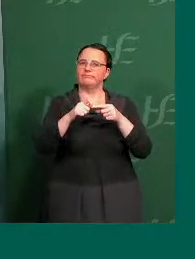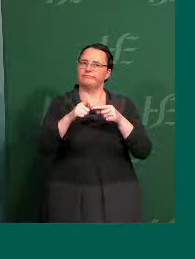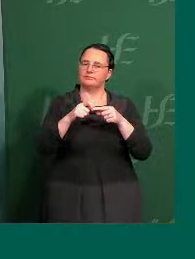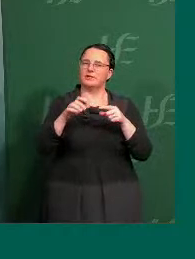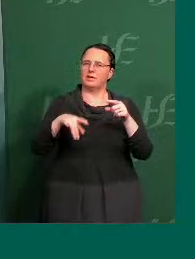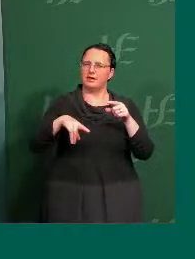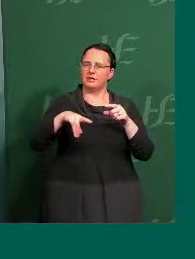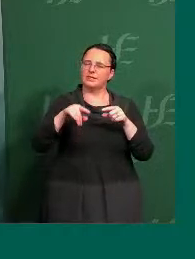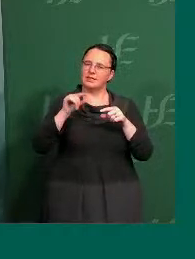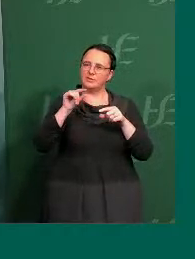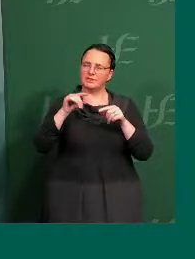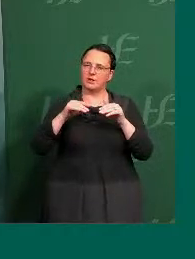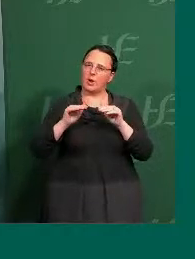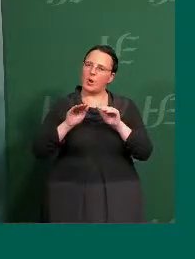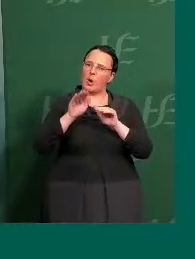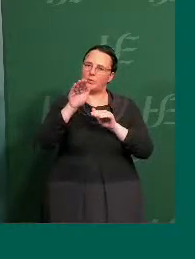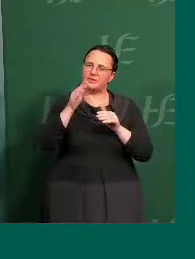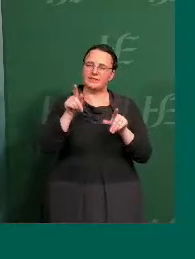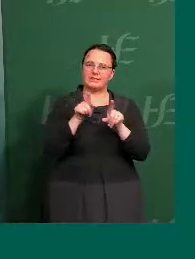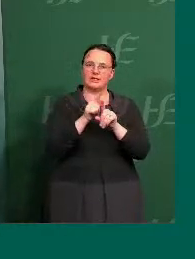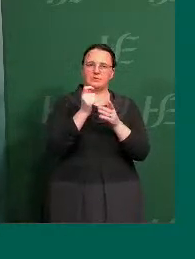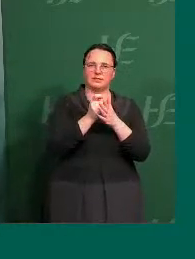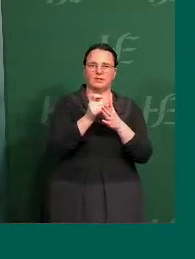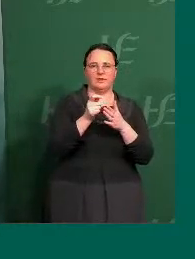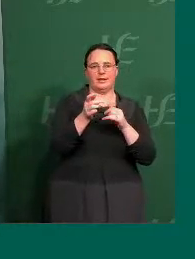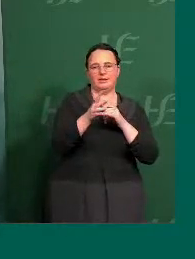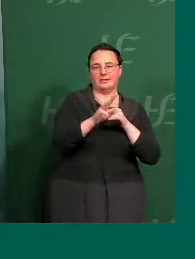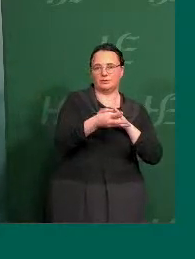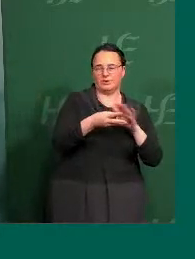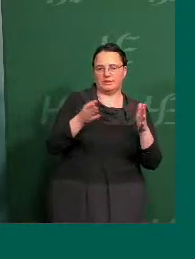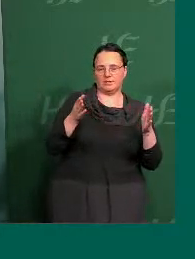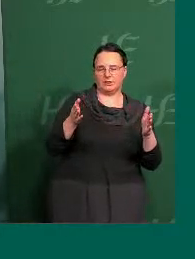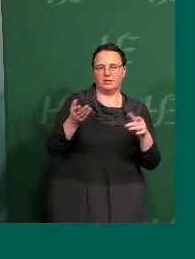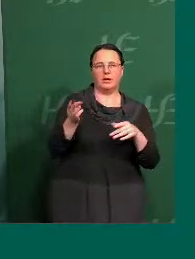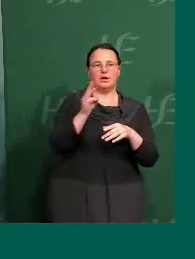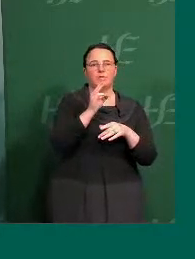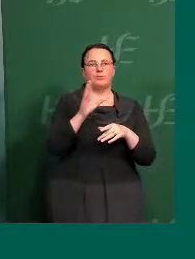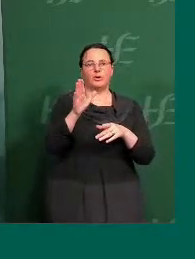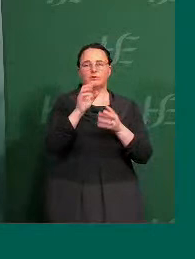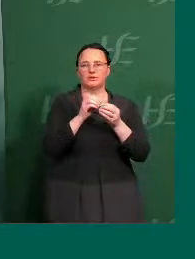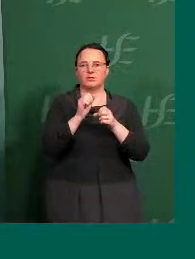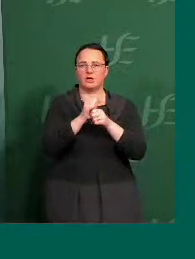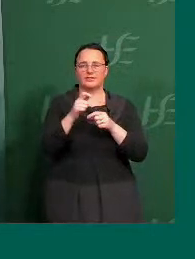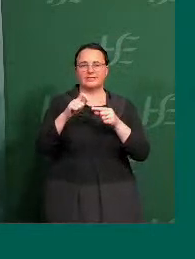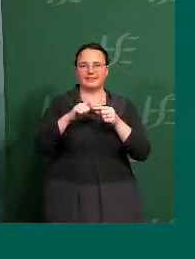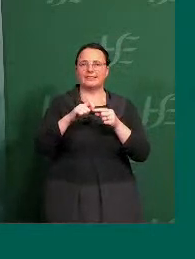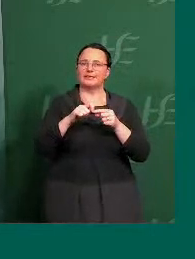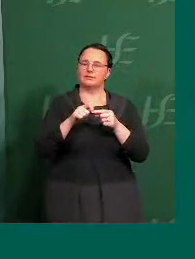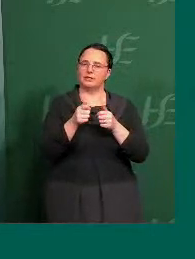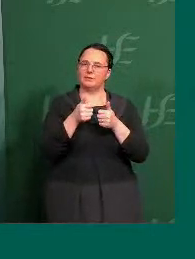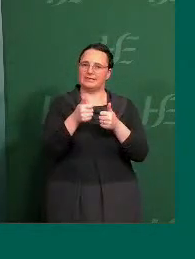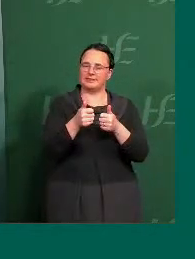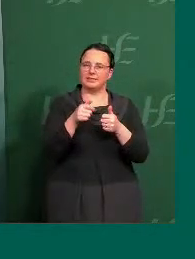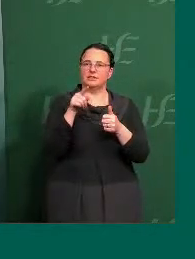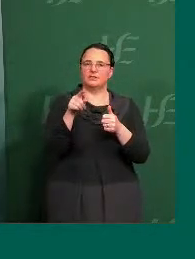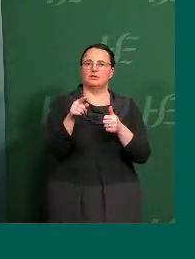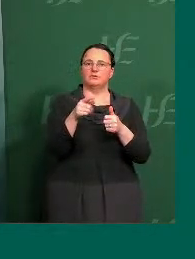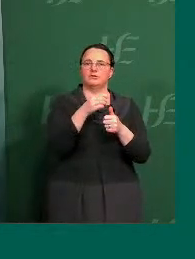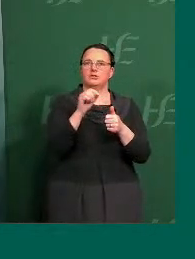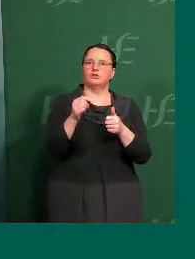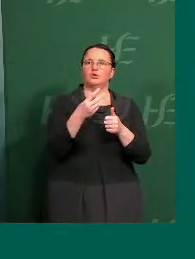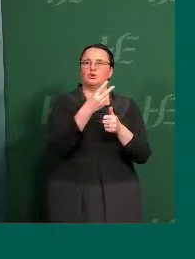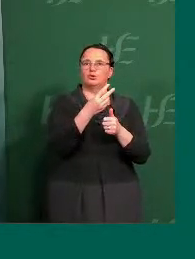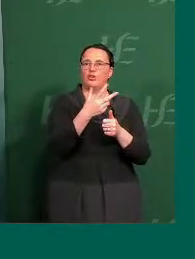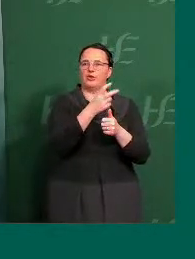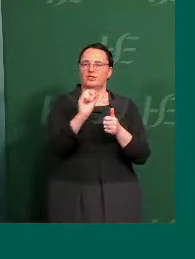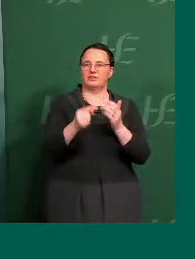slight increase in comparison to the same time period last week. Paul referred to our testing capacity, which has grown from 100,000 to 230,000